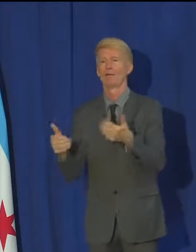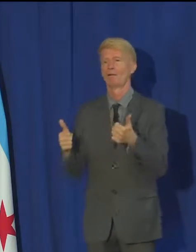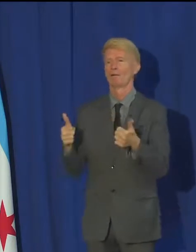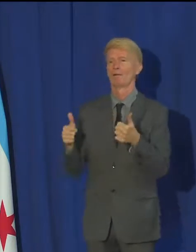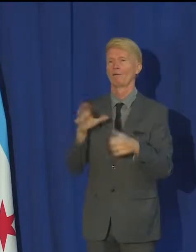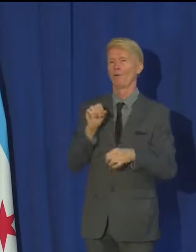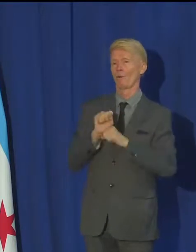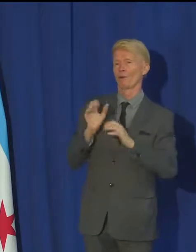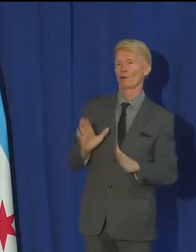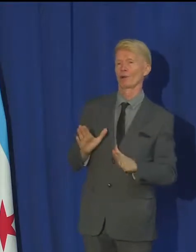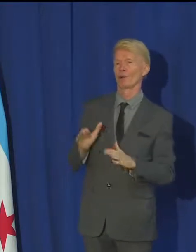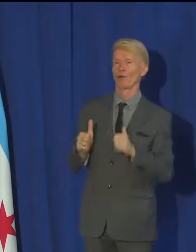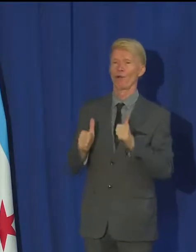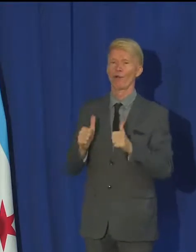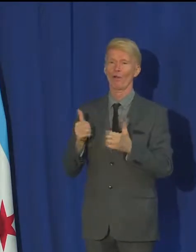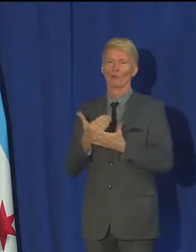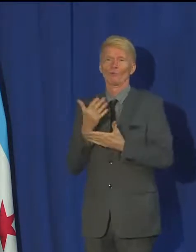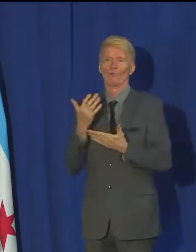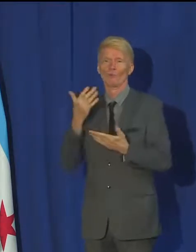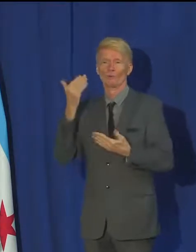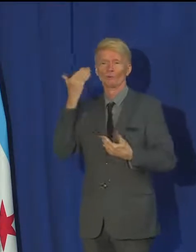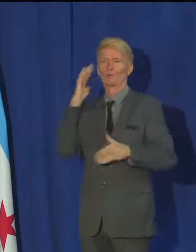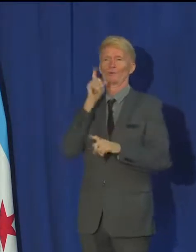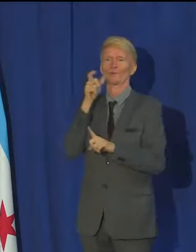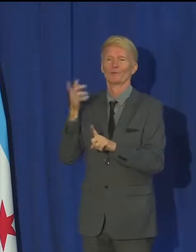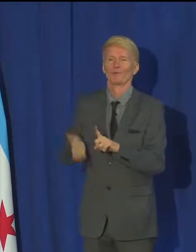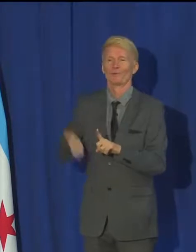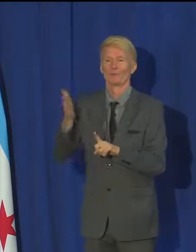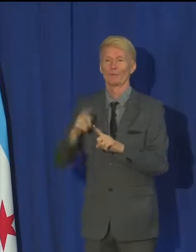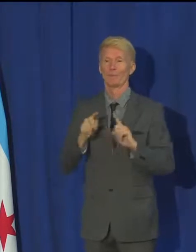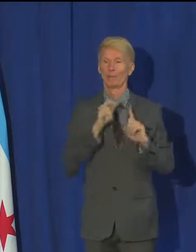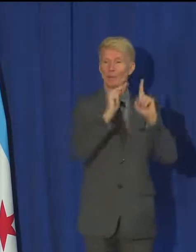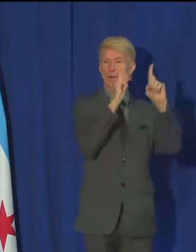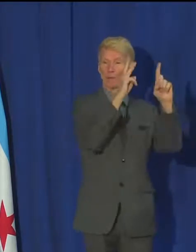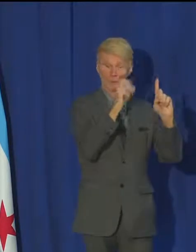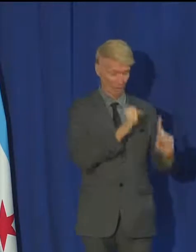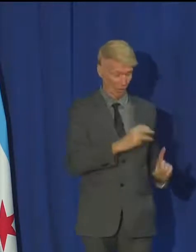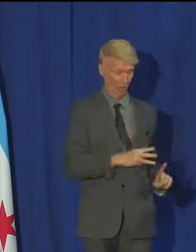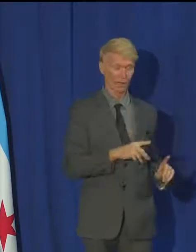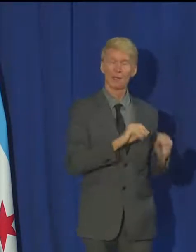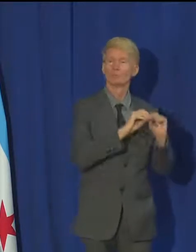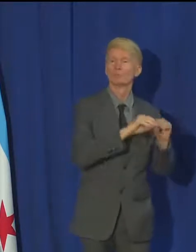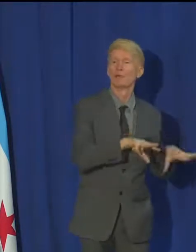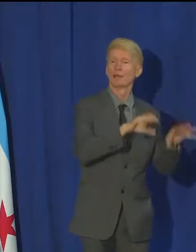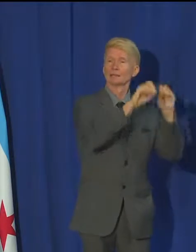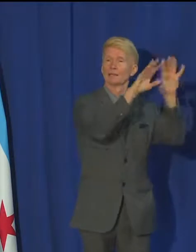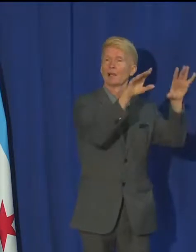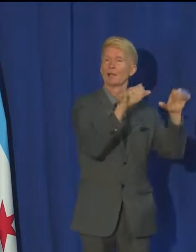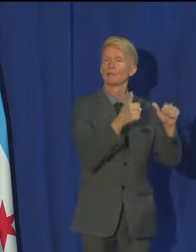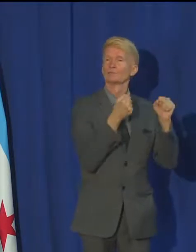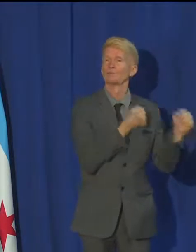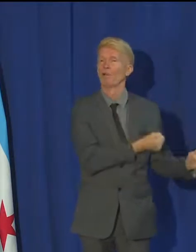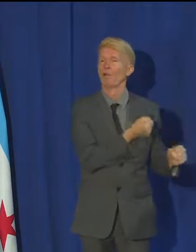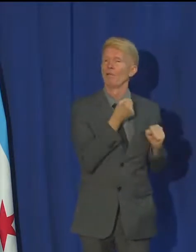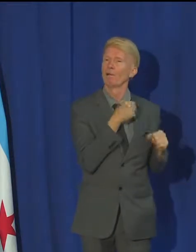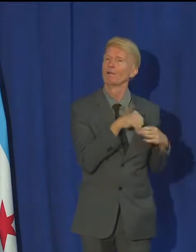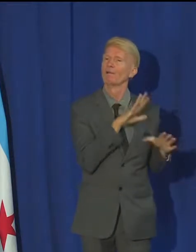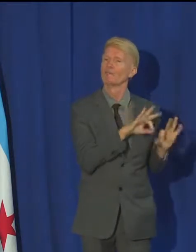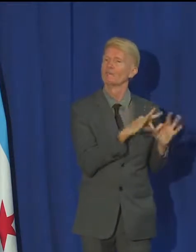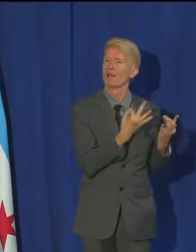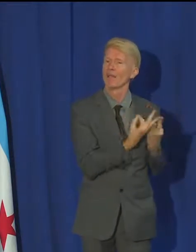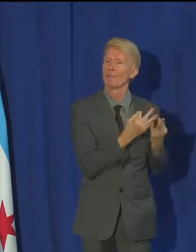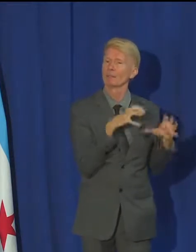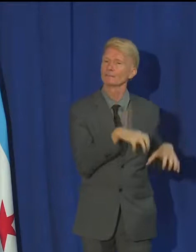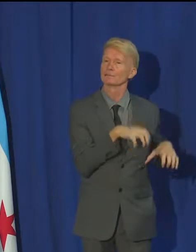coworker or acquaintance, whereas in the Northwest and Southwest, we were much more seeing spread within families and within households. So